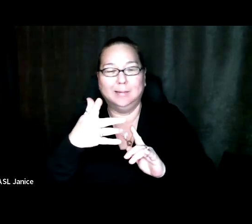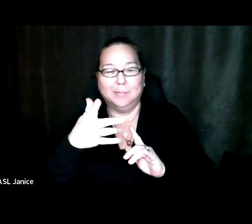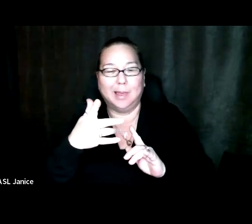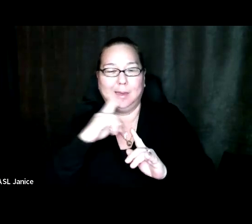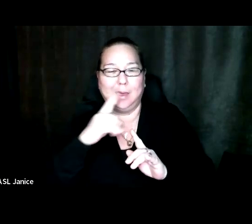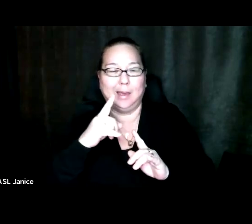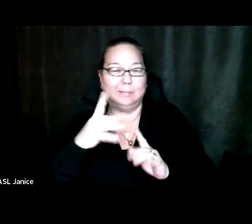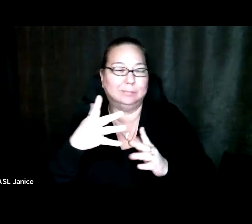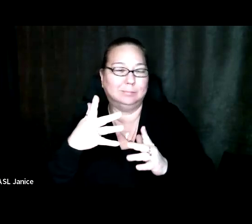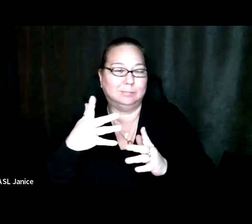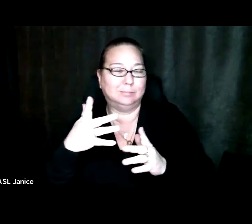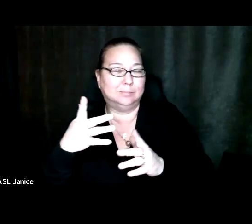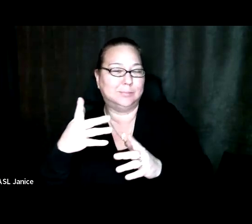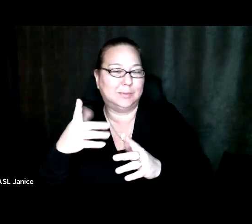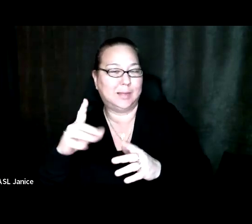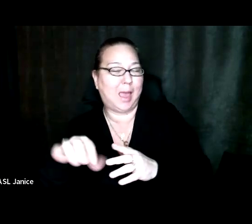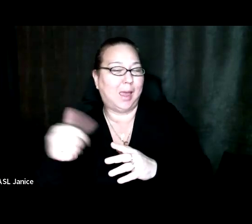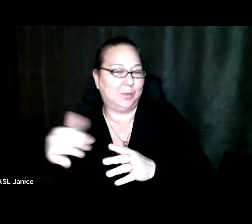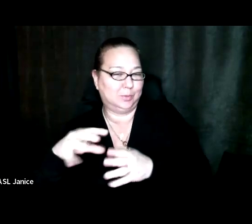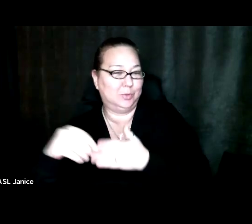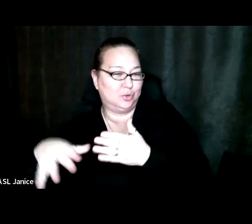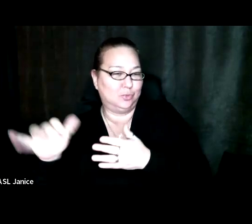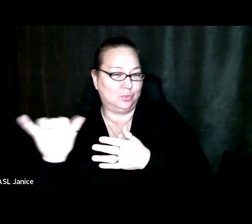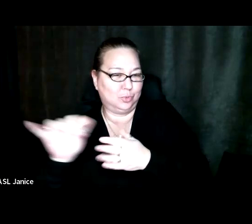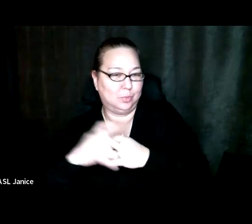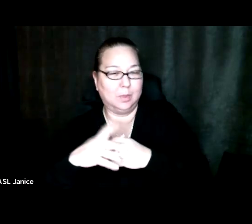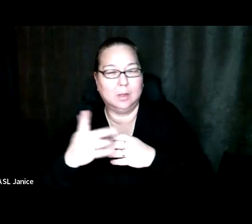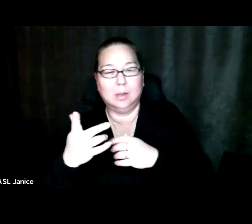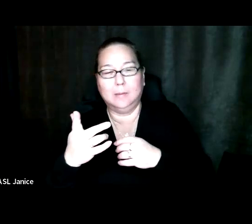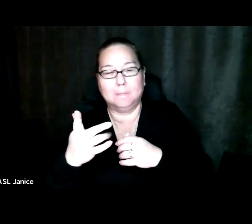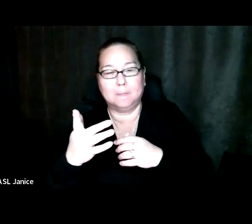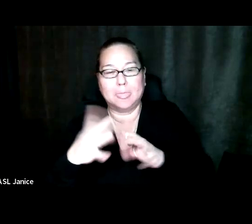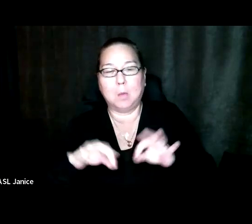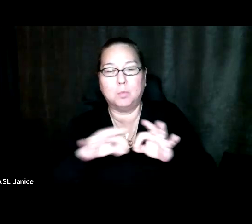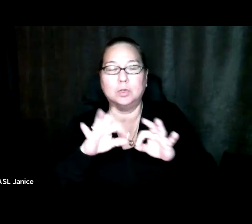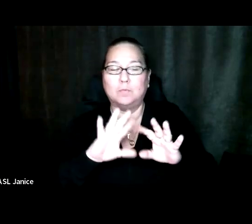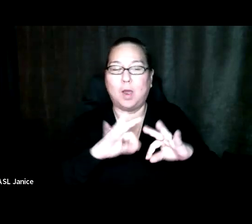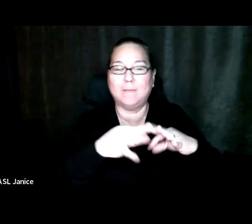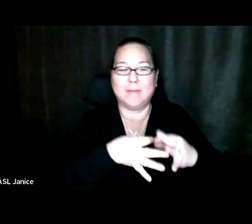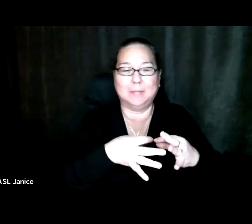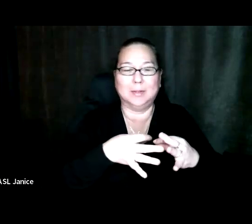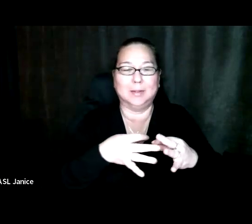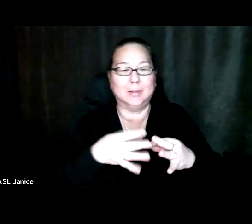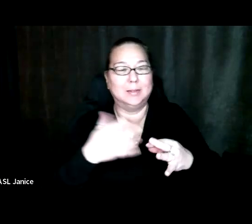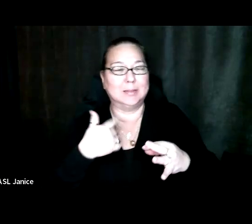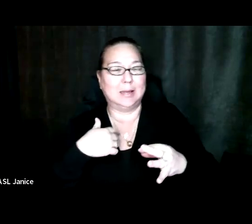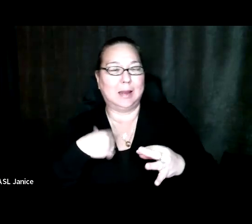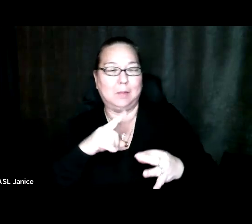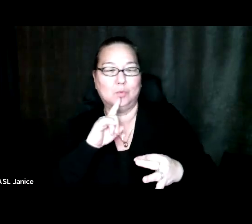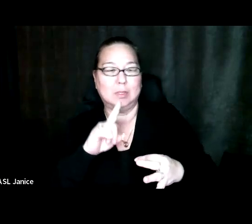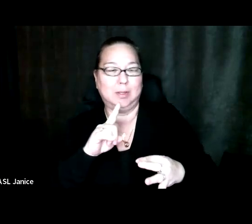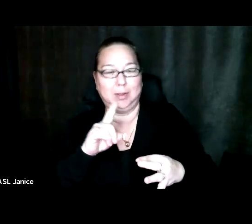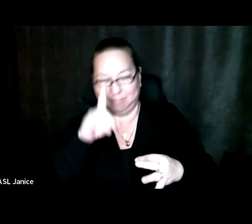by a couple of things in your presentation. The first was the look at the change that we made last